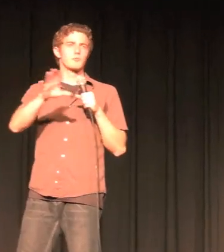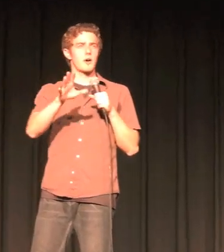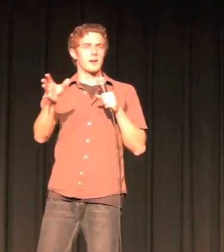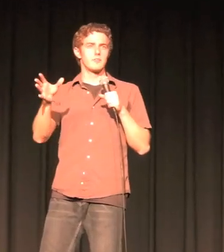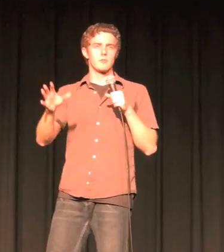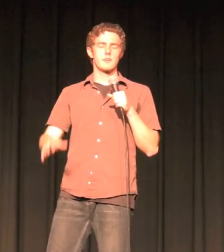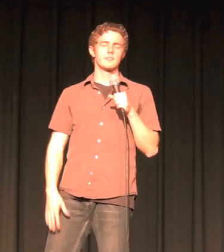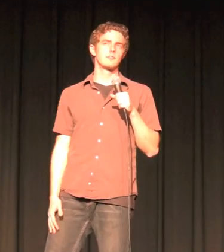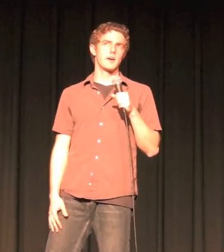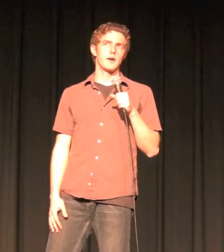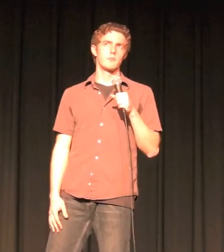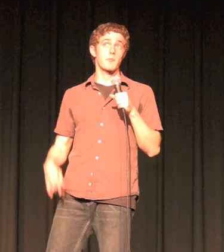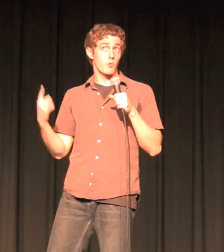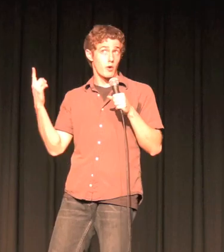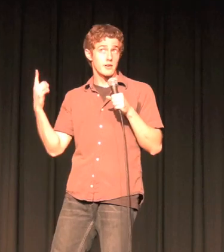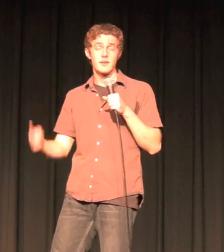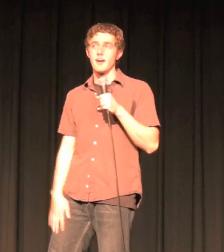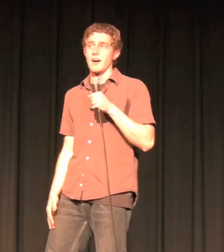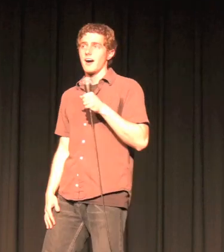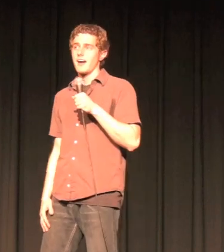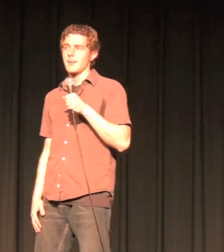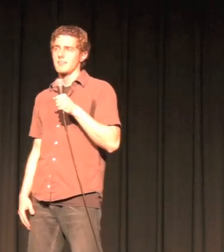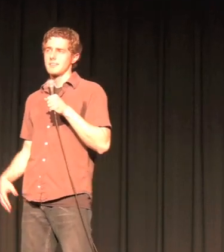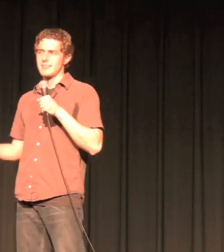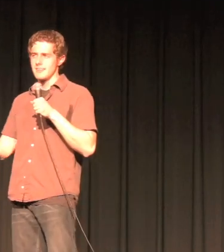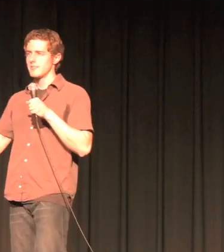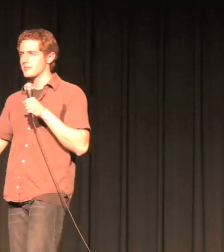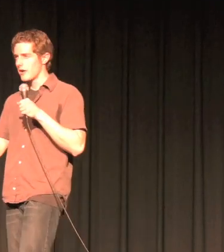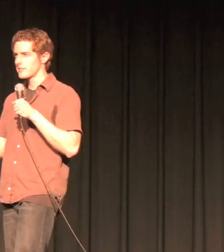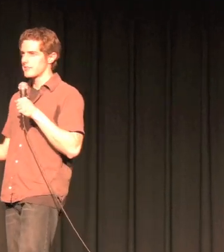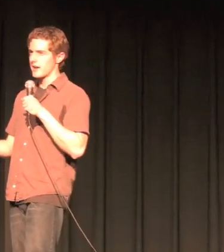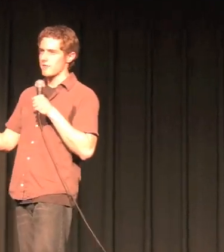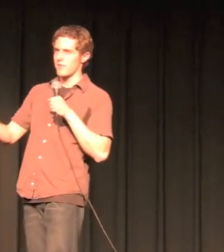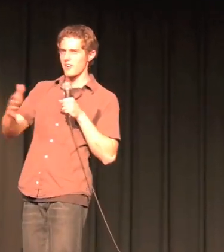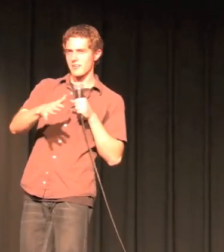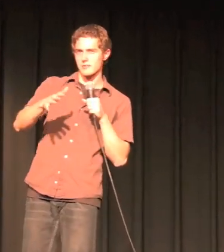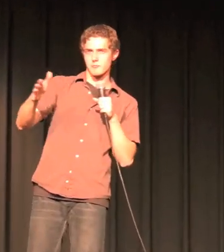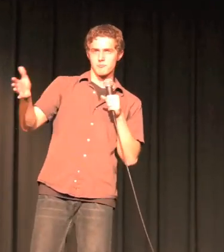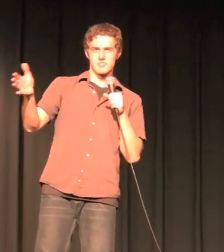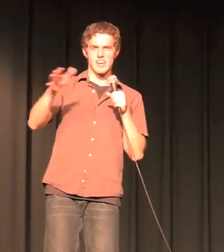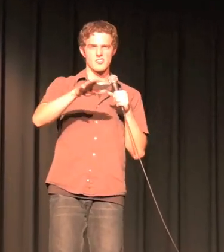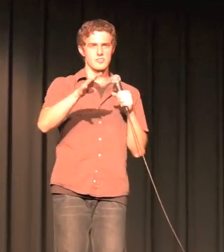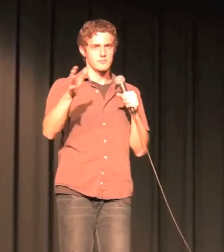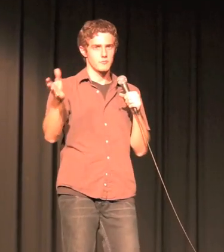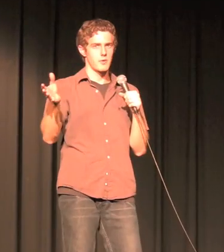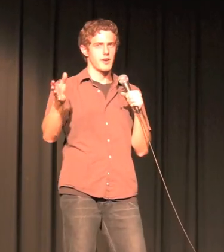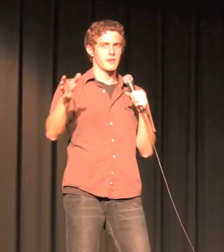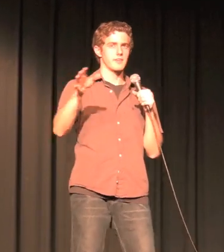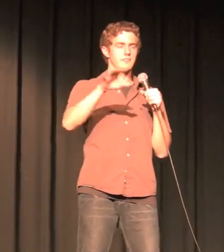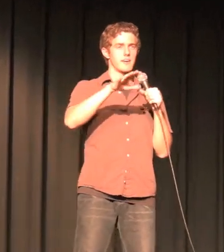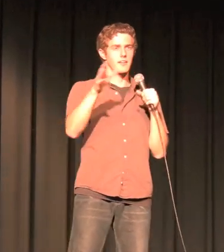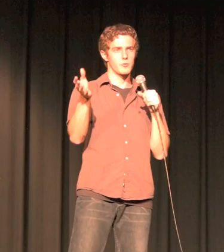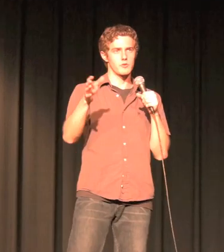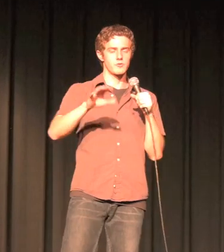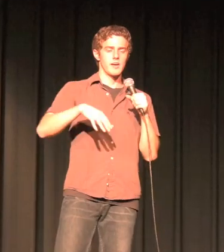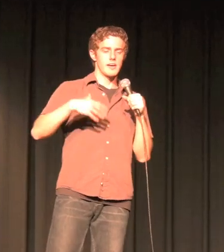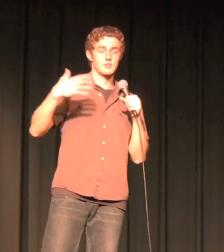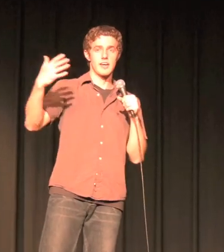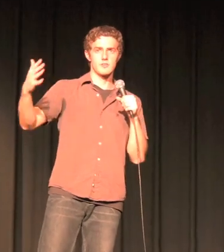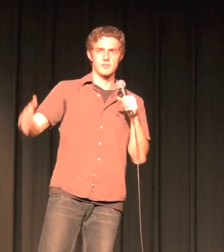why I do this. Number one, I did these songs in kind of various stages of my sign language education,